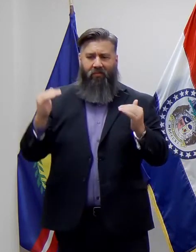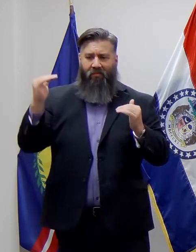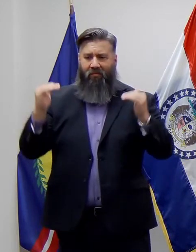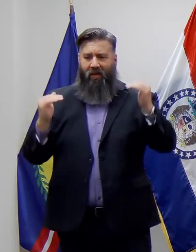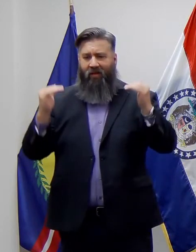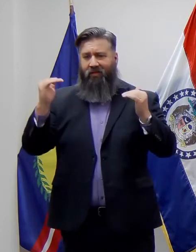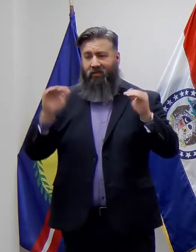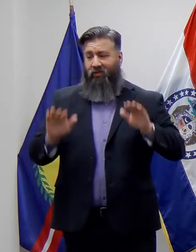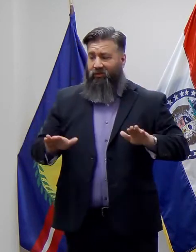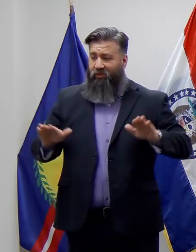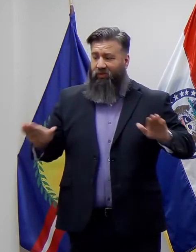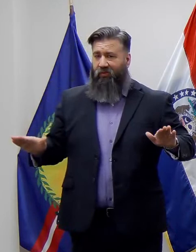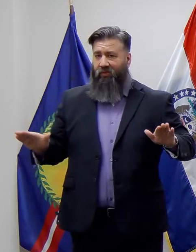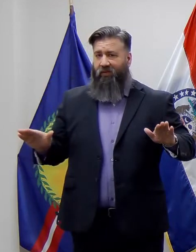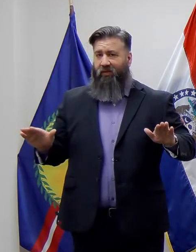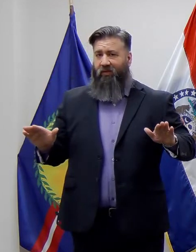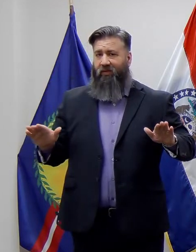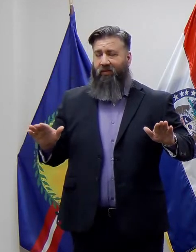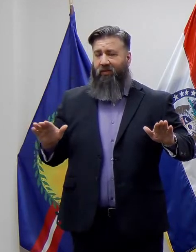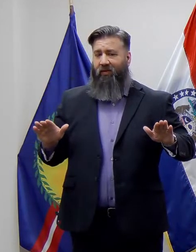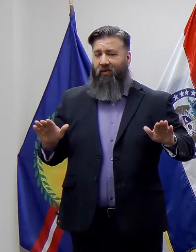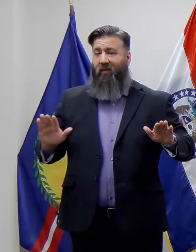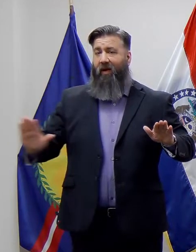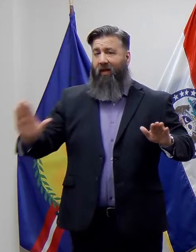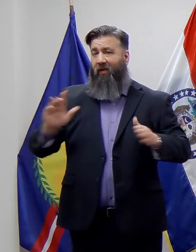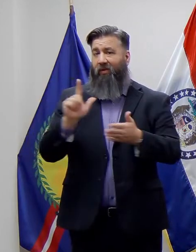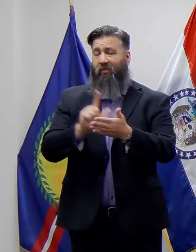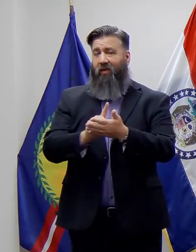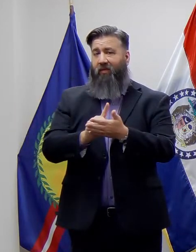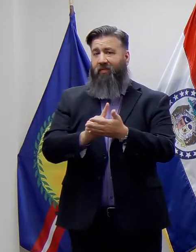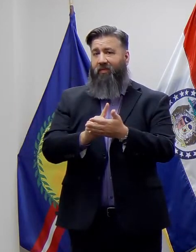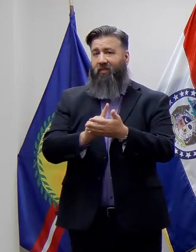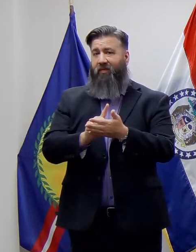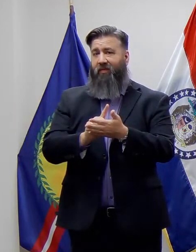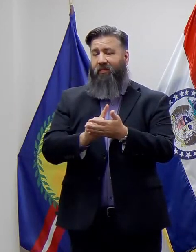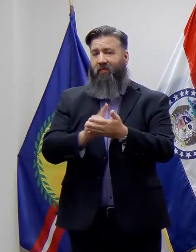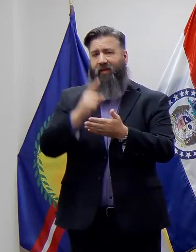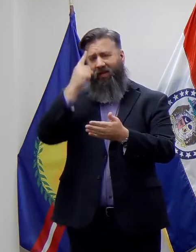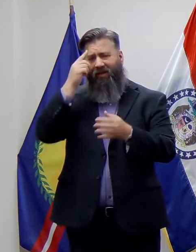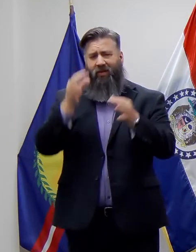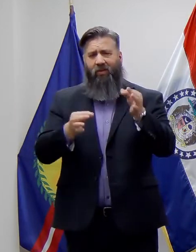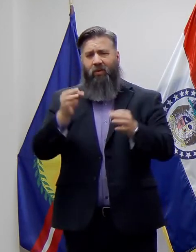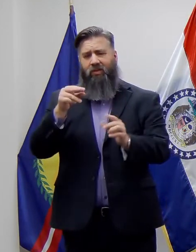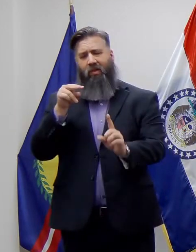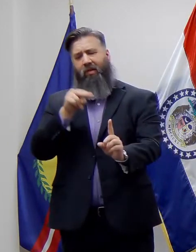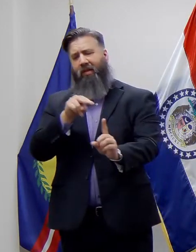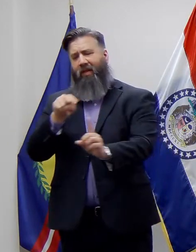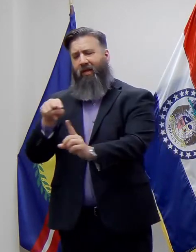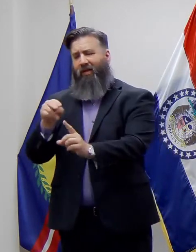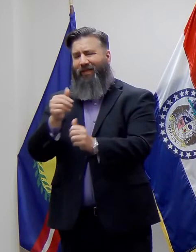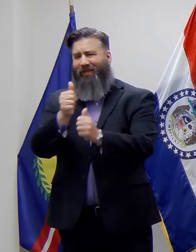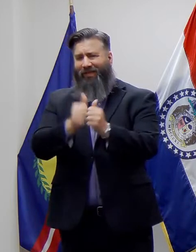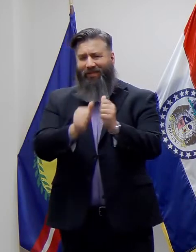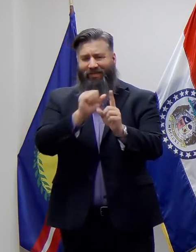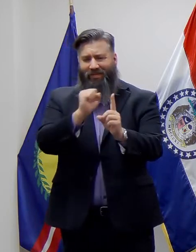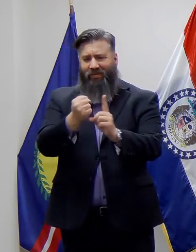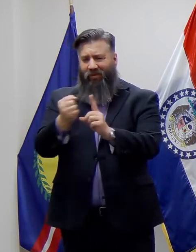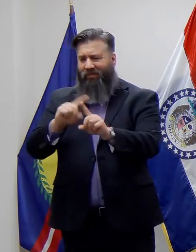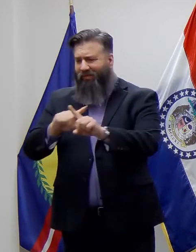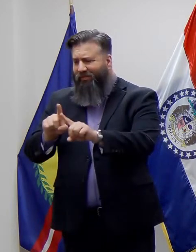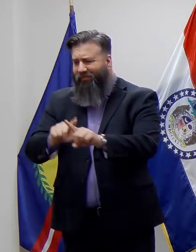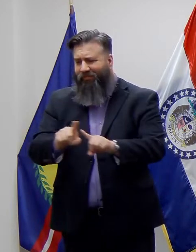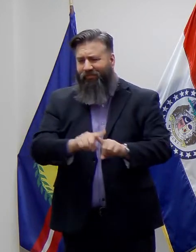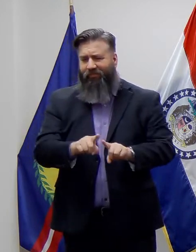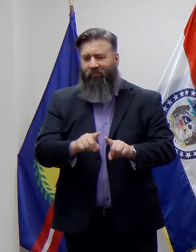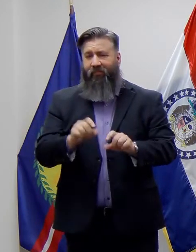juveniles and their crimes, and I think the courts look at that as a case-by-case basis, and they have the opportunity to